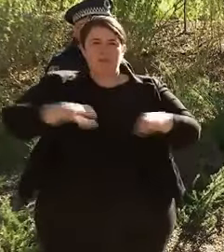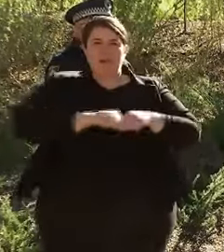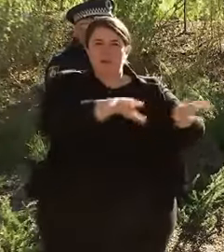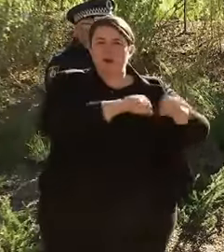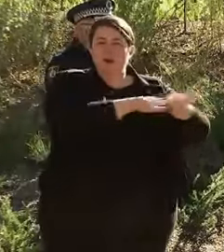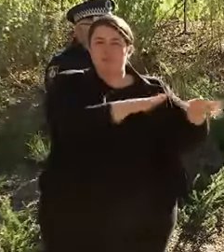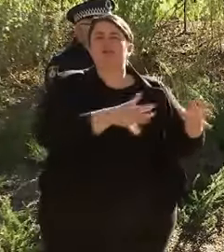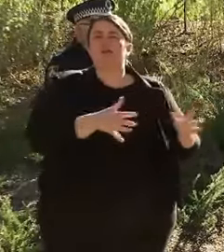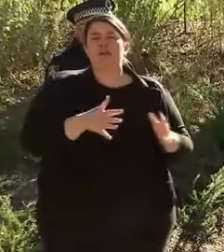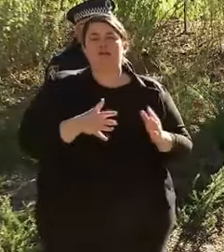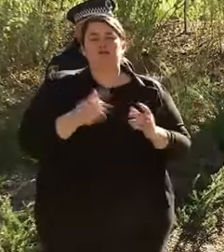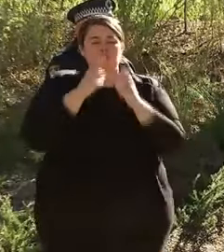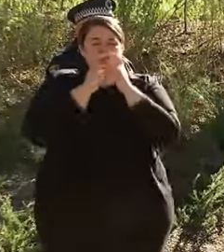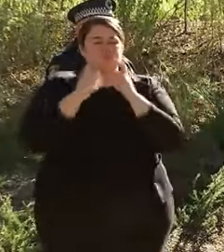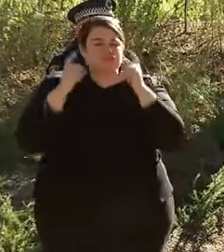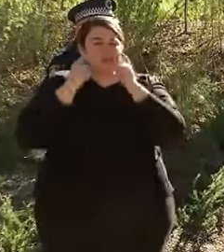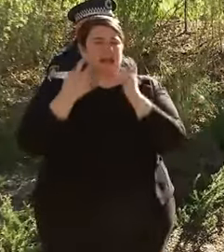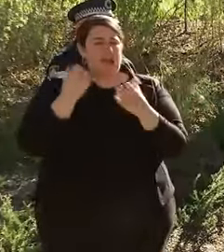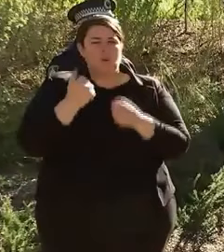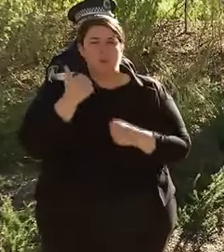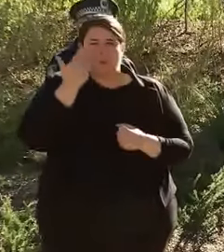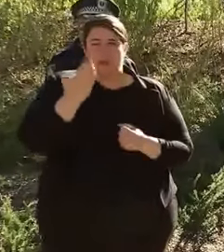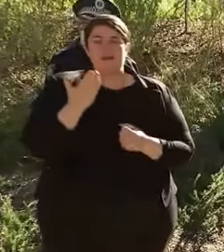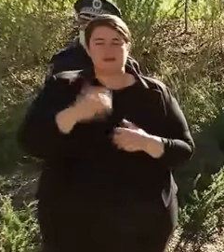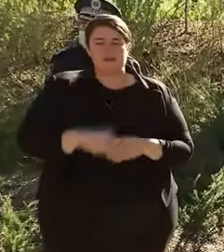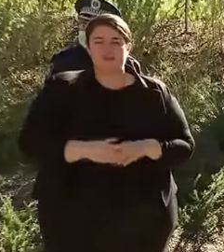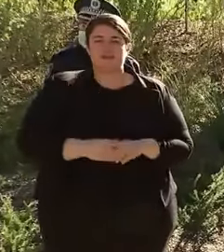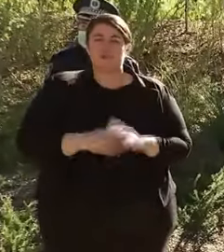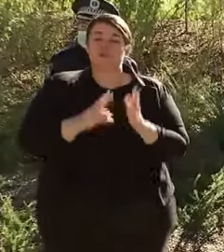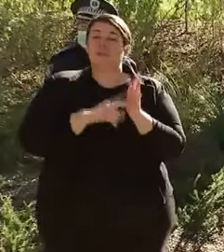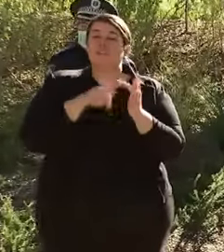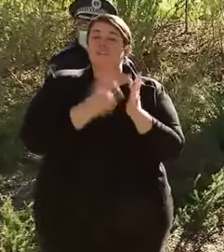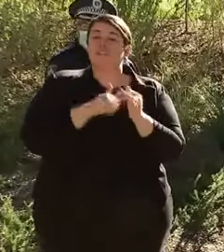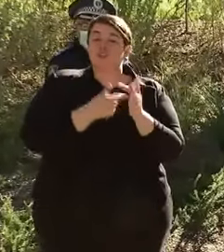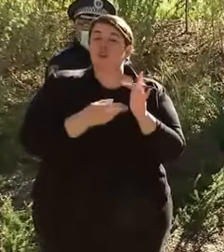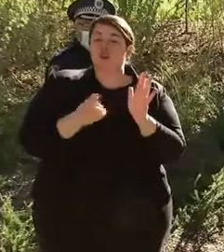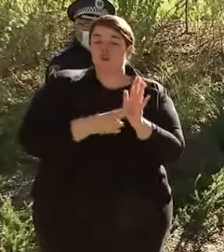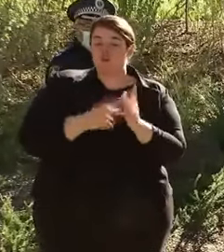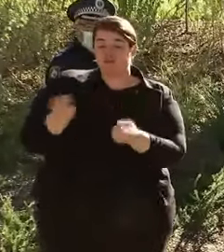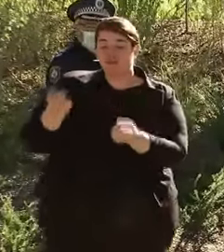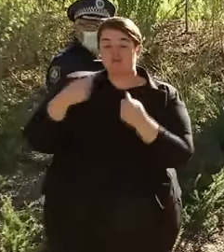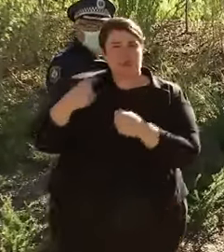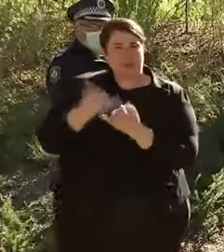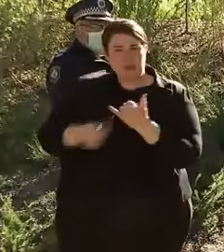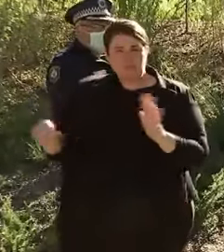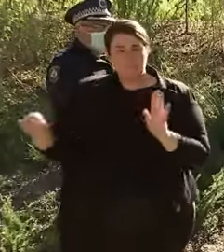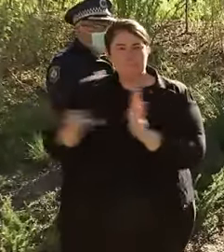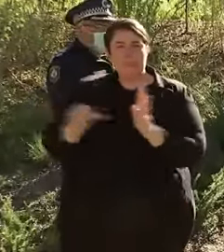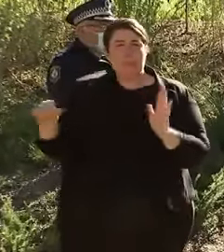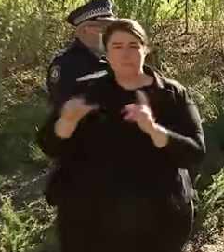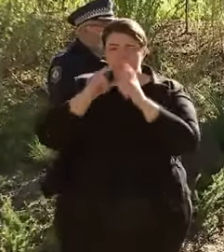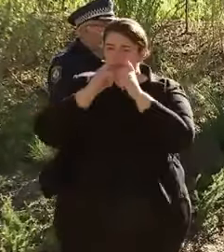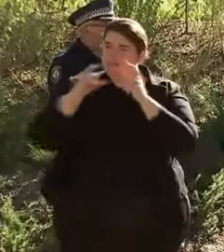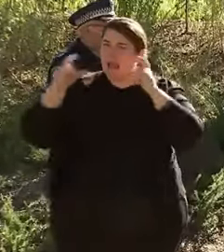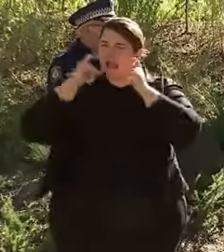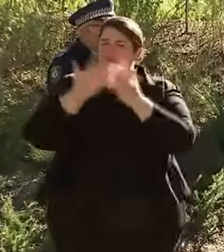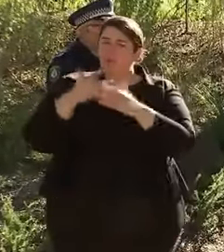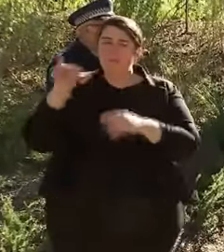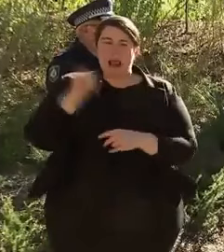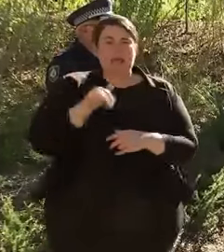protections, and I've received advice from Virgin that they are very stringent with those requirements.